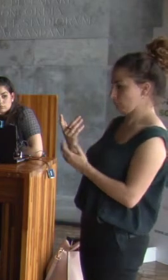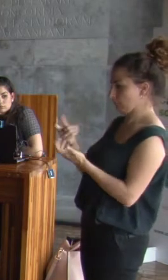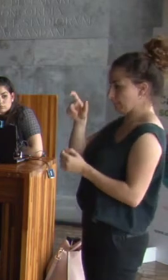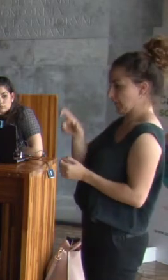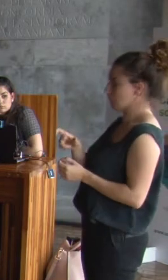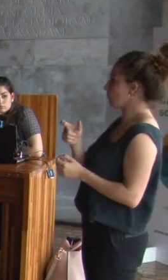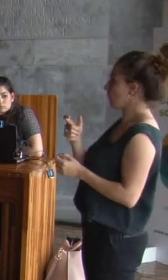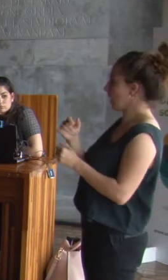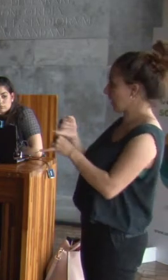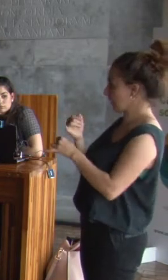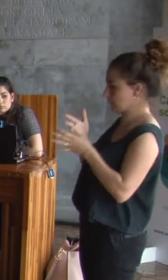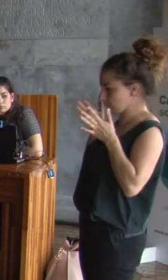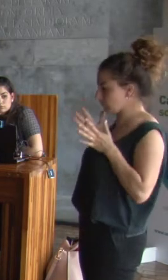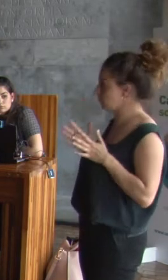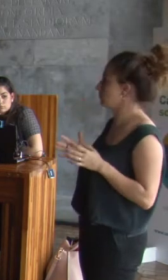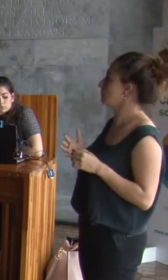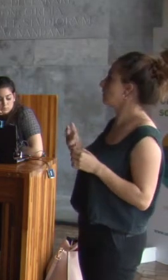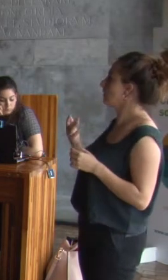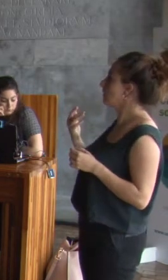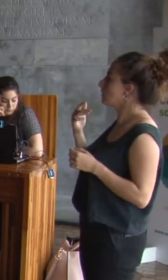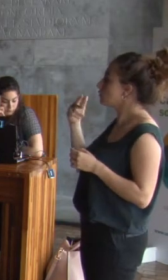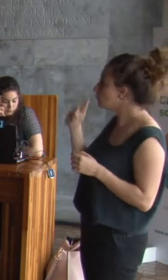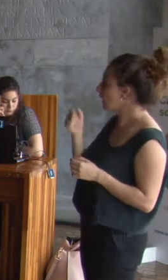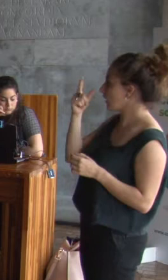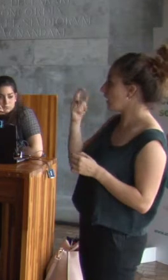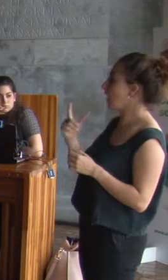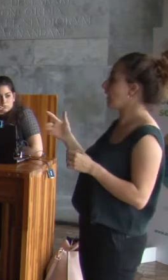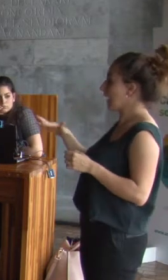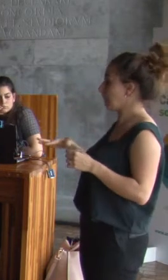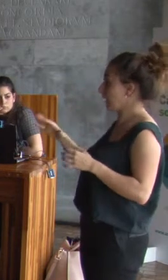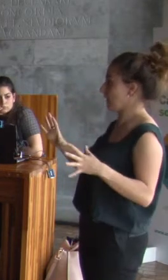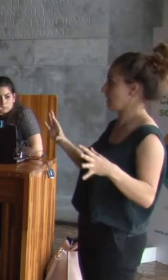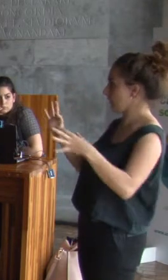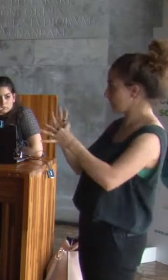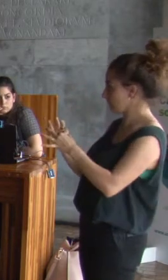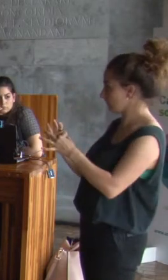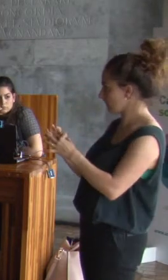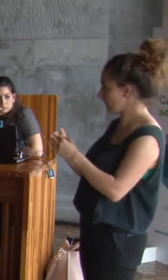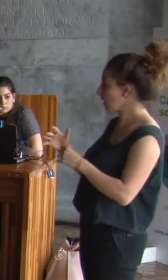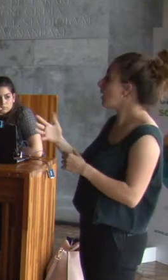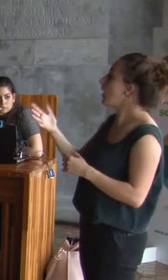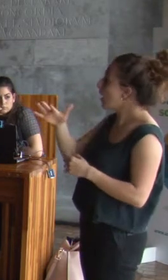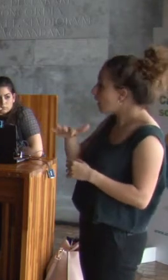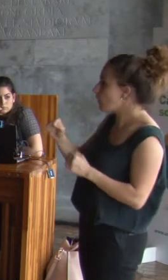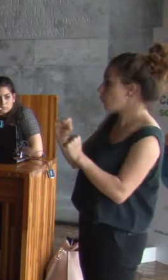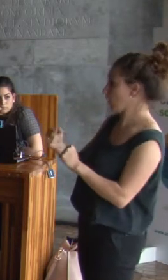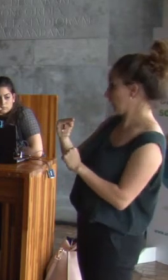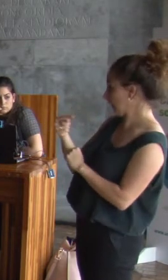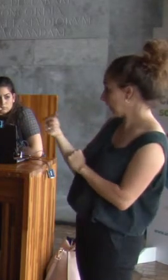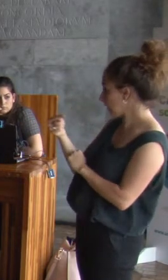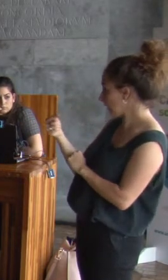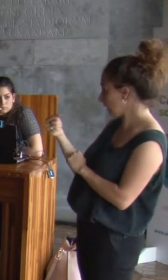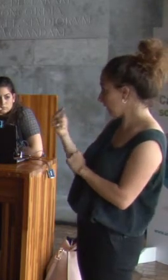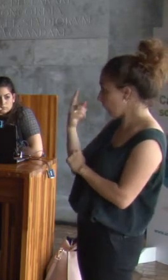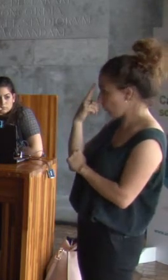personal characteristics, physical, social, cultural, and the environment, such that the environment can have a negative role.